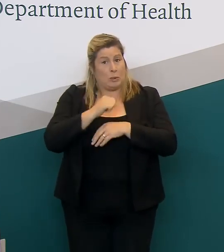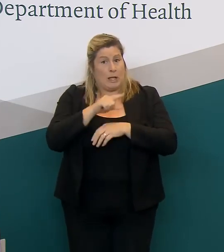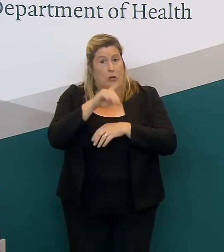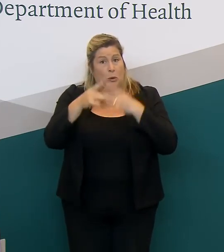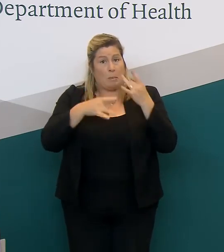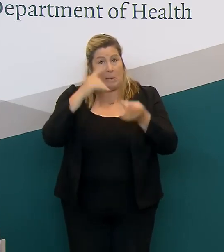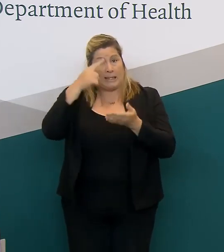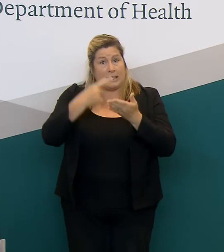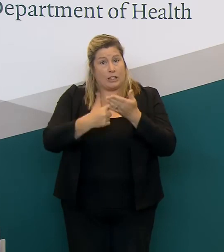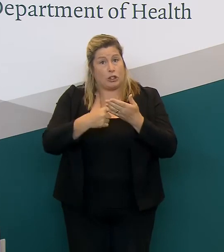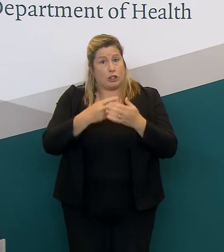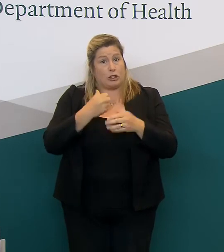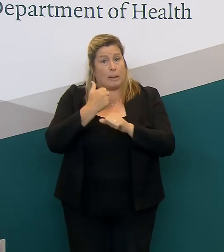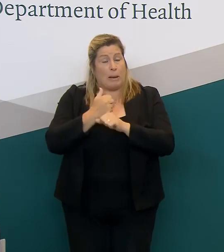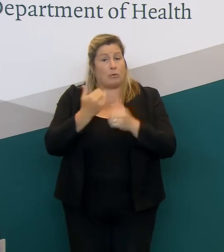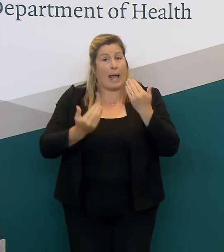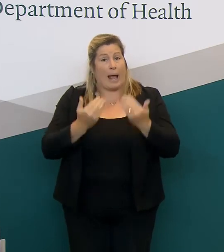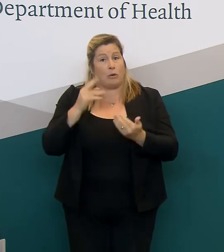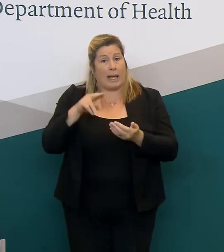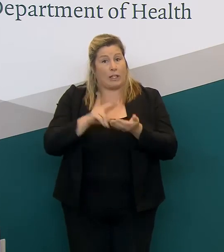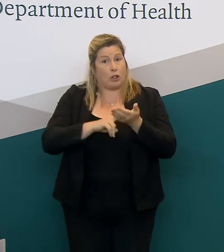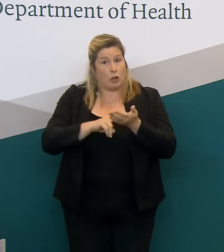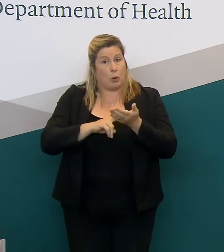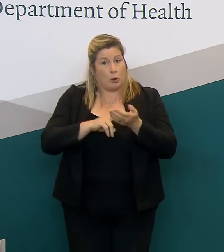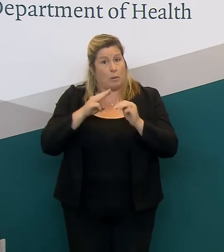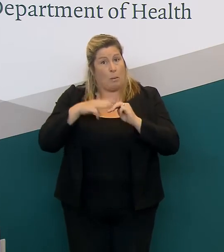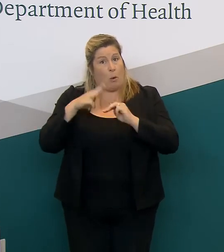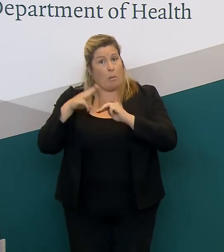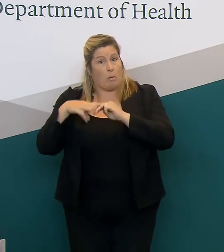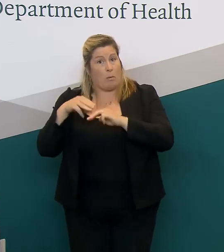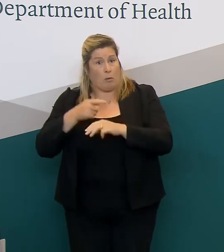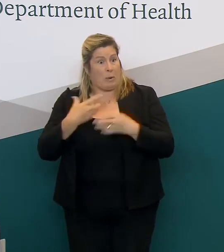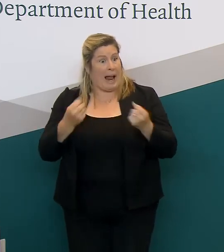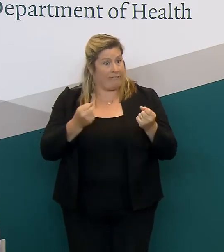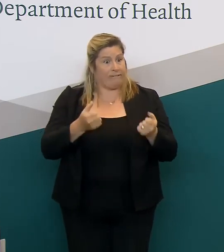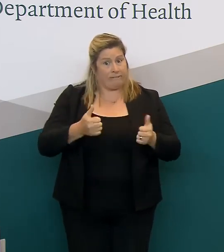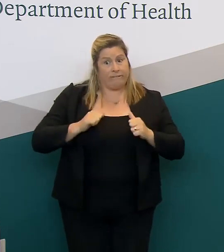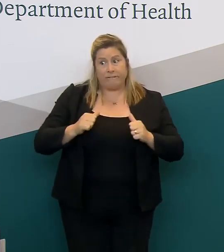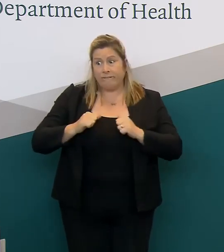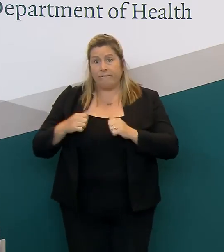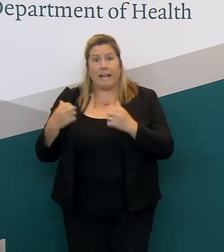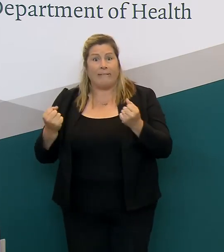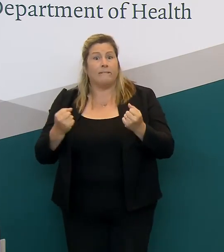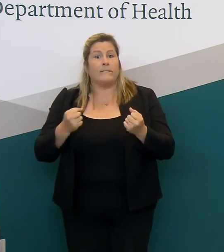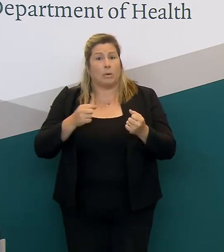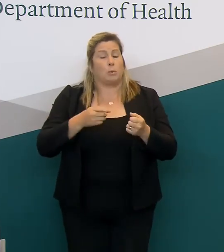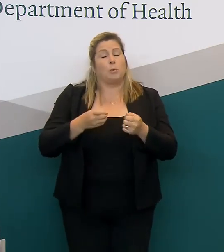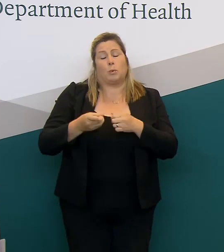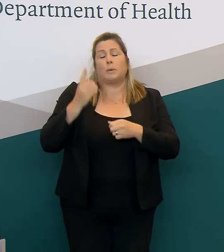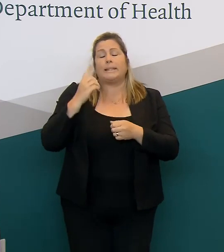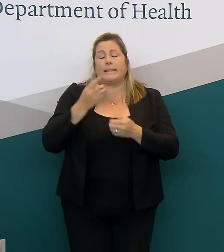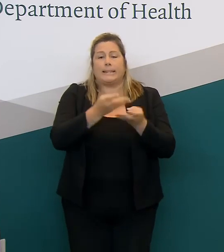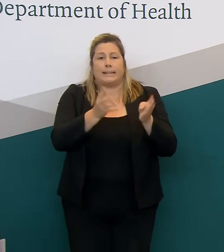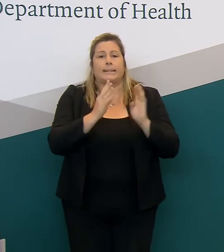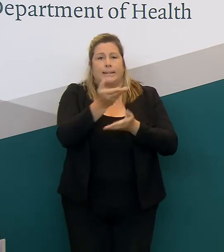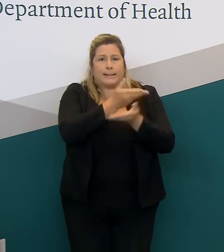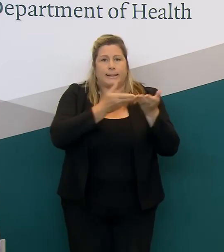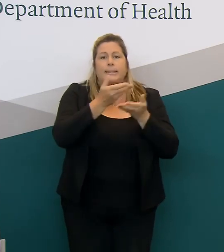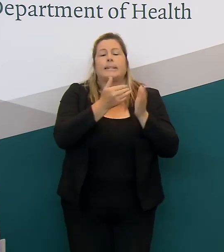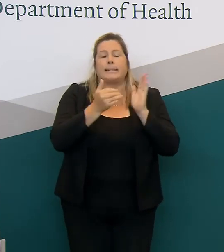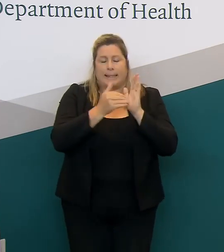might make use of all that capacity that we have? So we did make some decisions in relation to that, and we do want to be able to do some additional